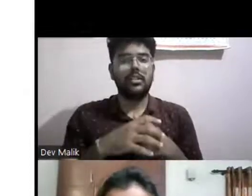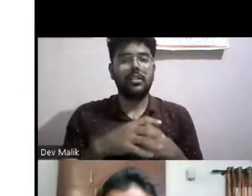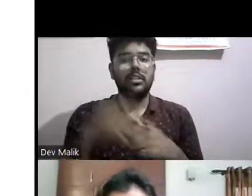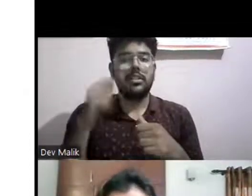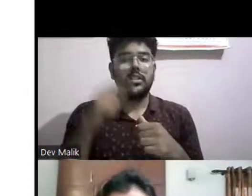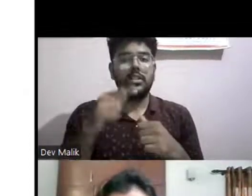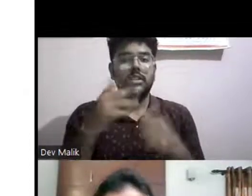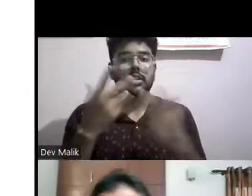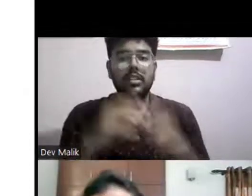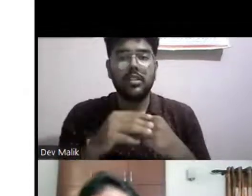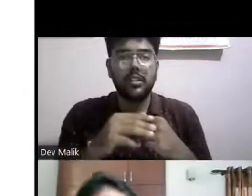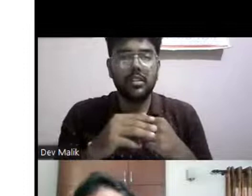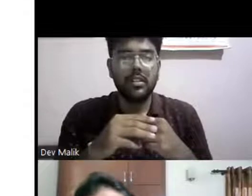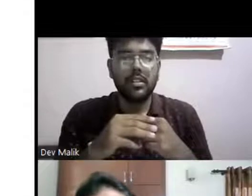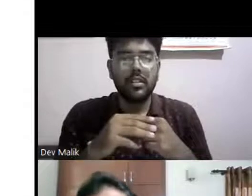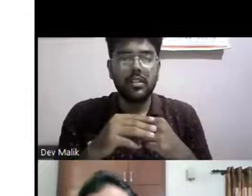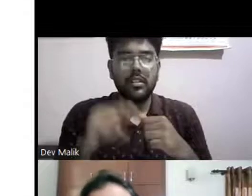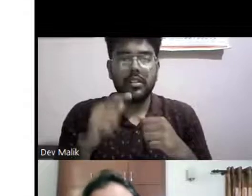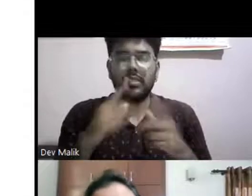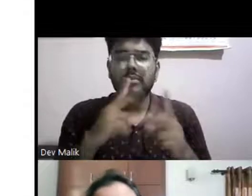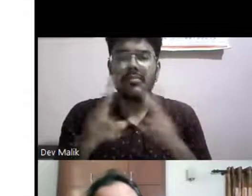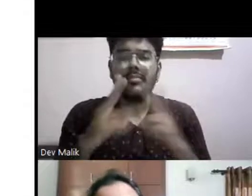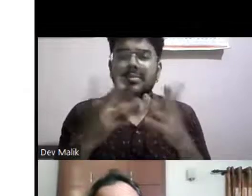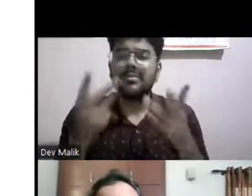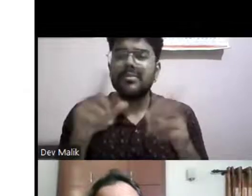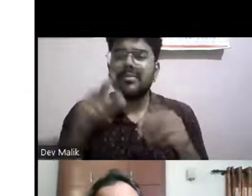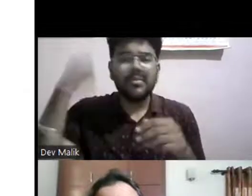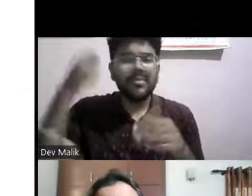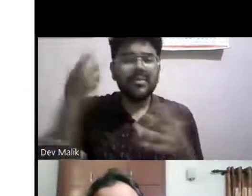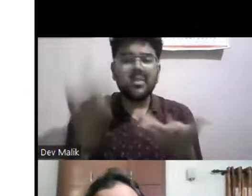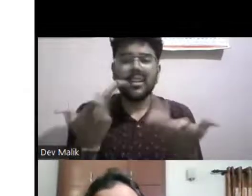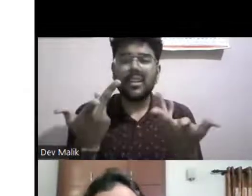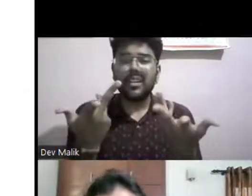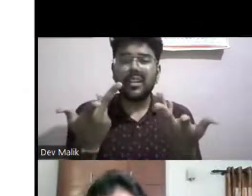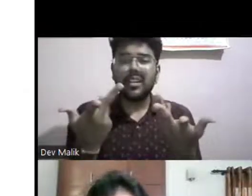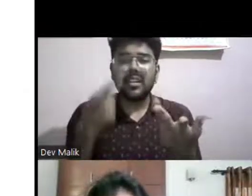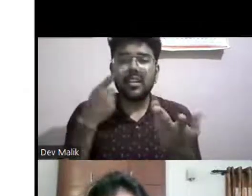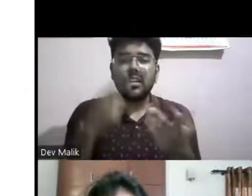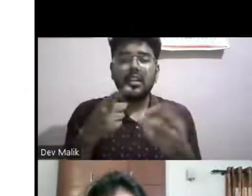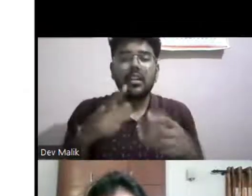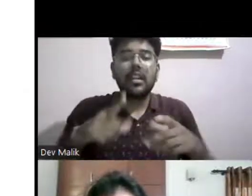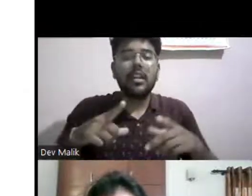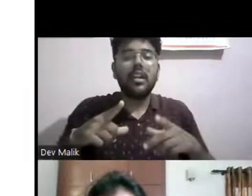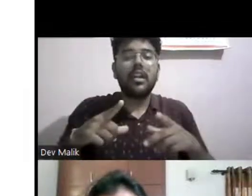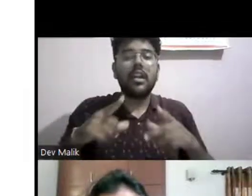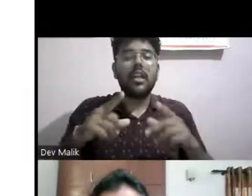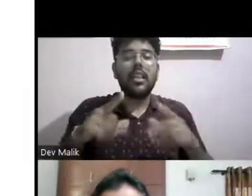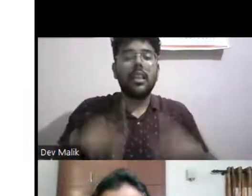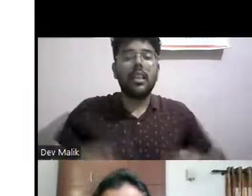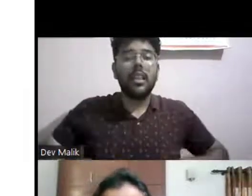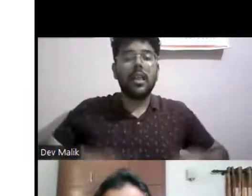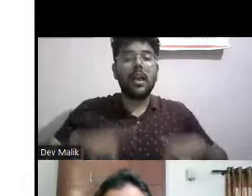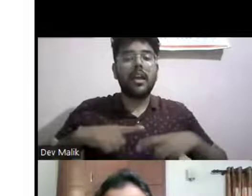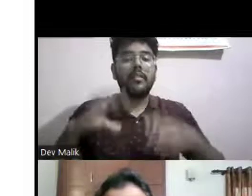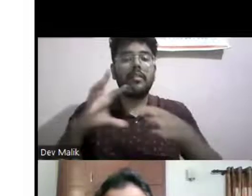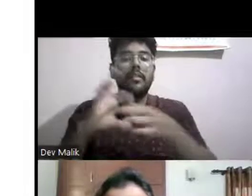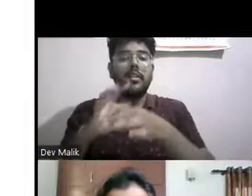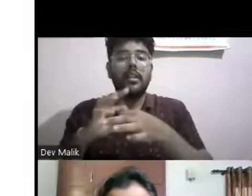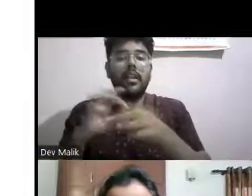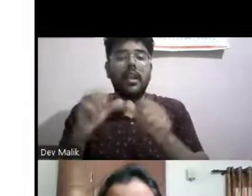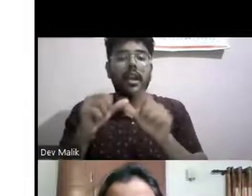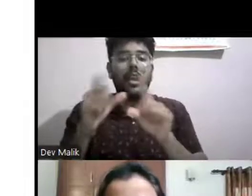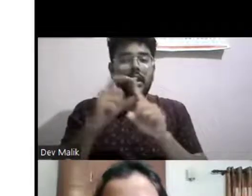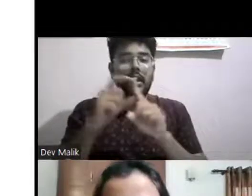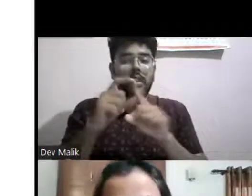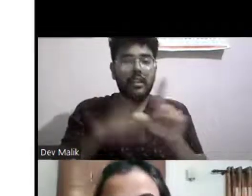of Khamoshi. Khamoshi talks about the life of Annie, and she talks about